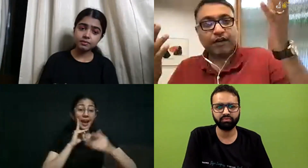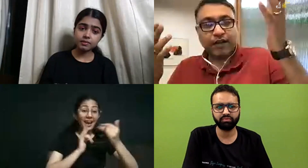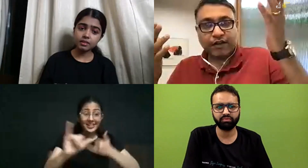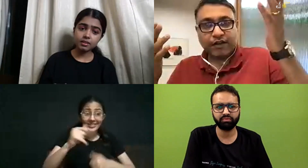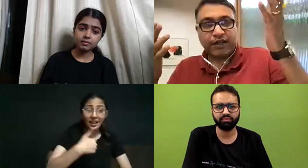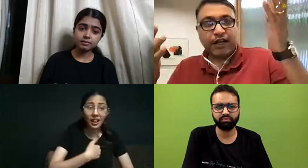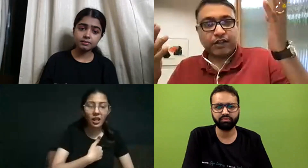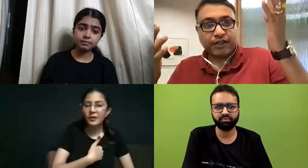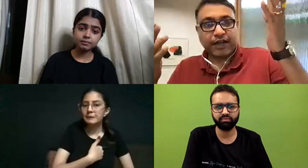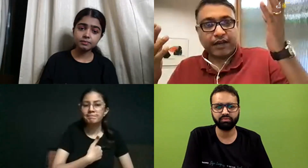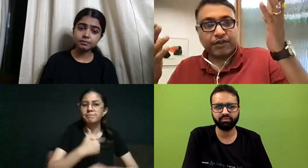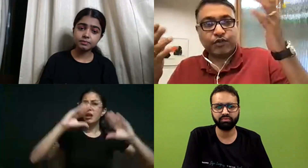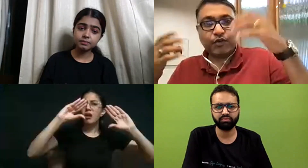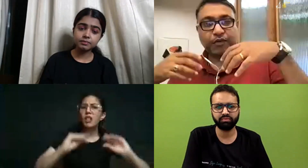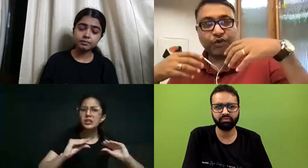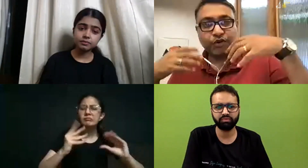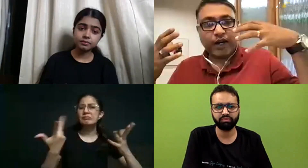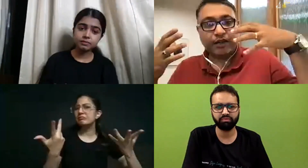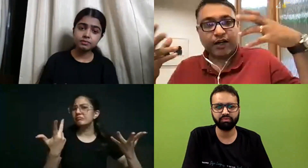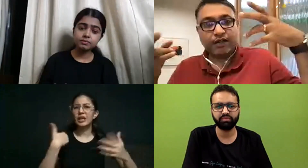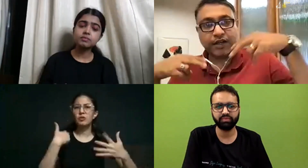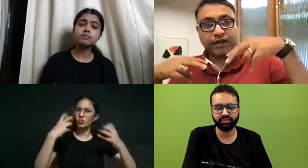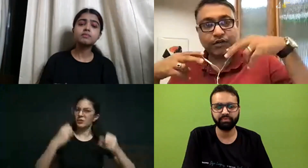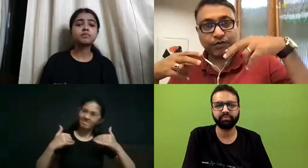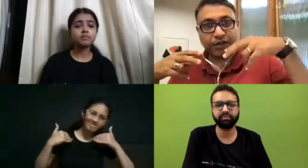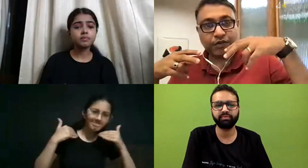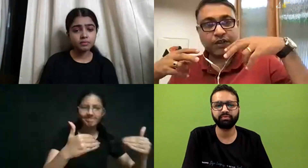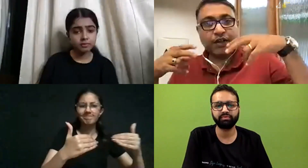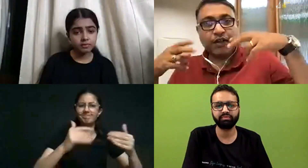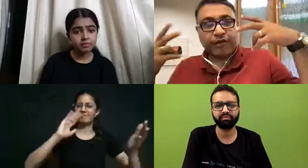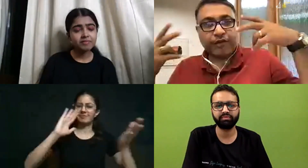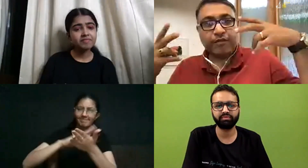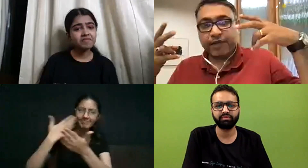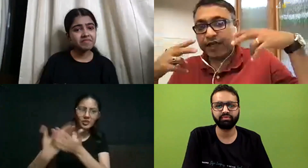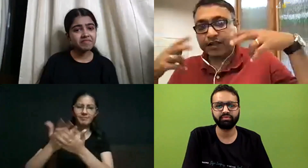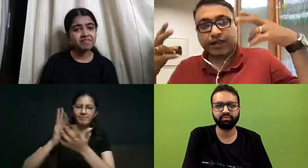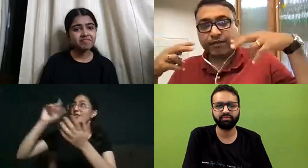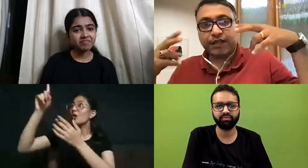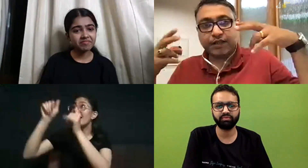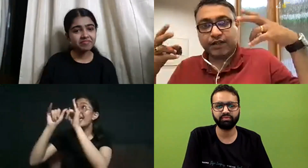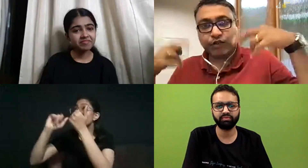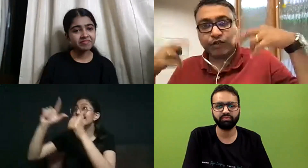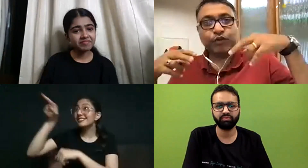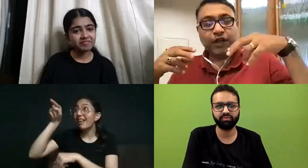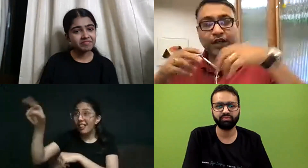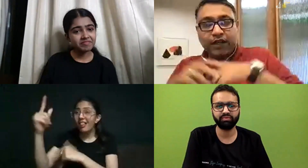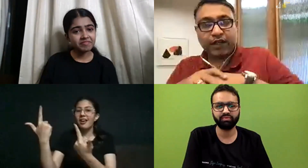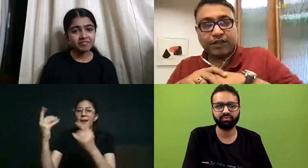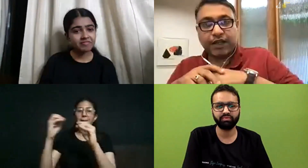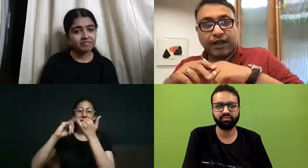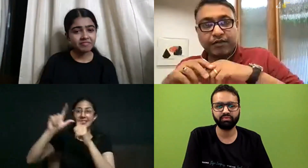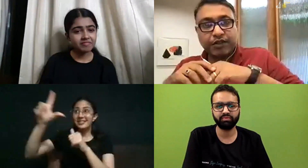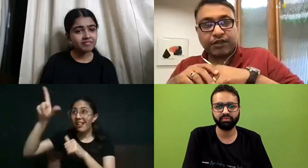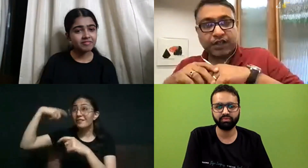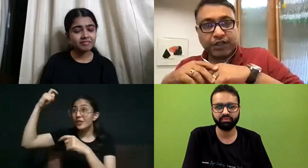understand international sign language. So I want to go ahead and translate all those videos from ASL, BSL to Indian